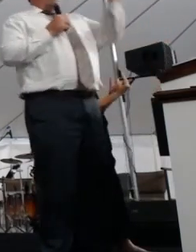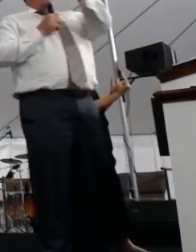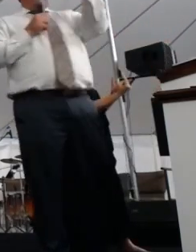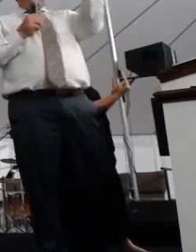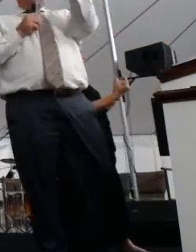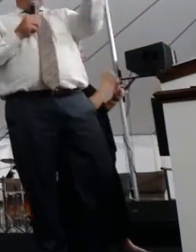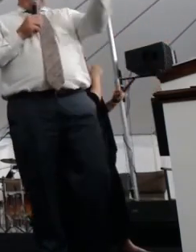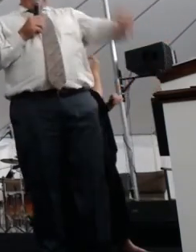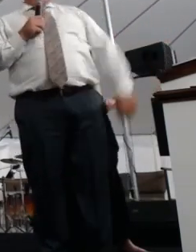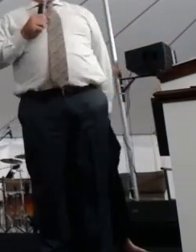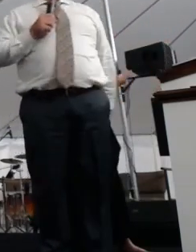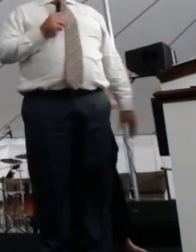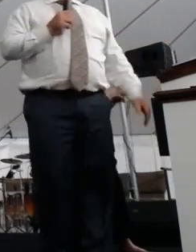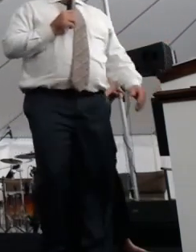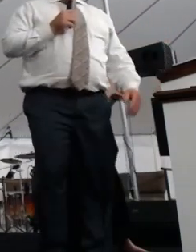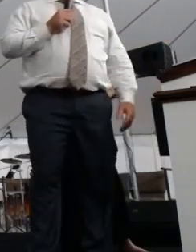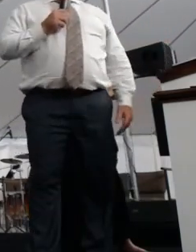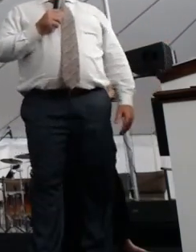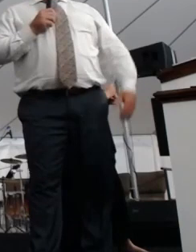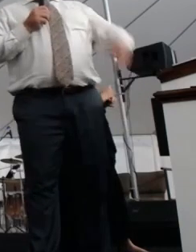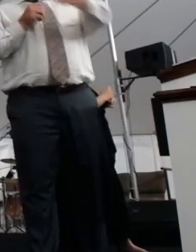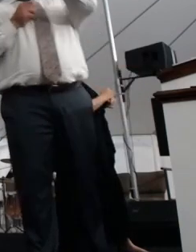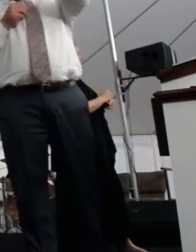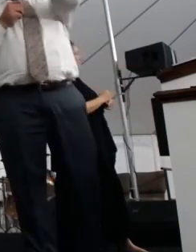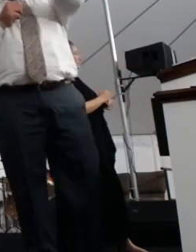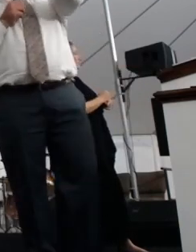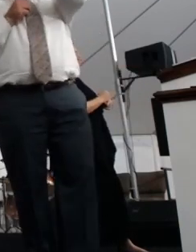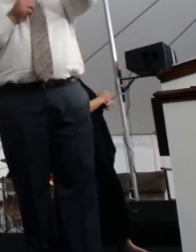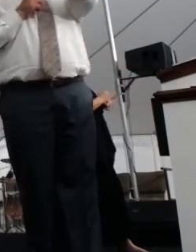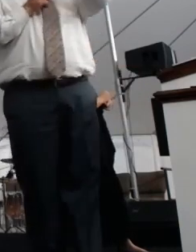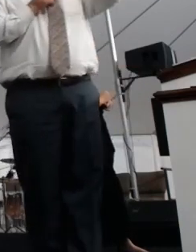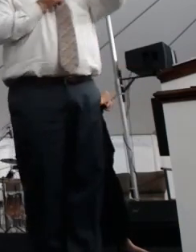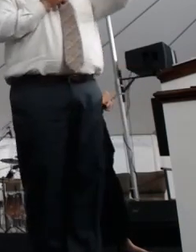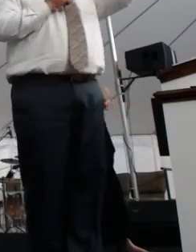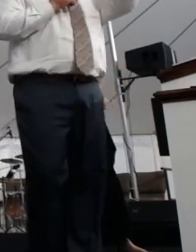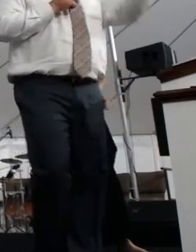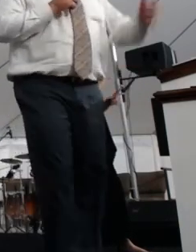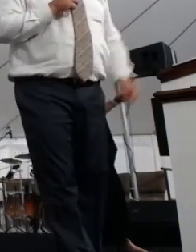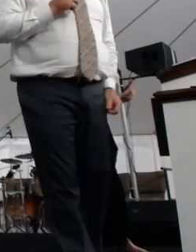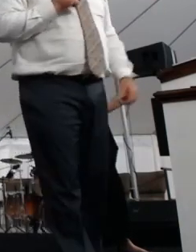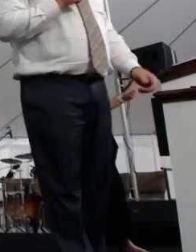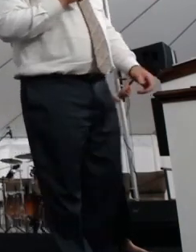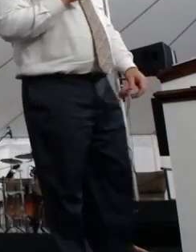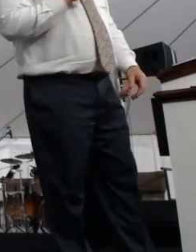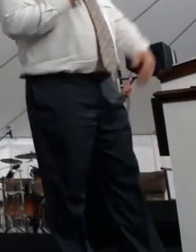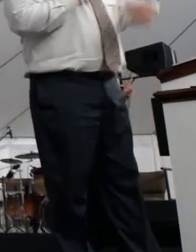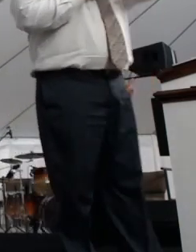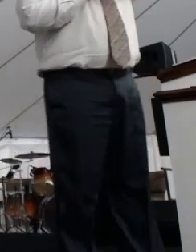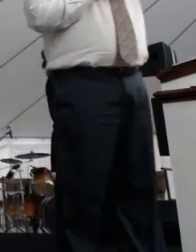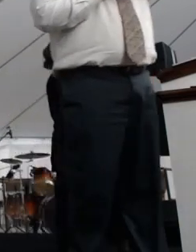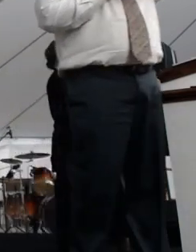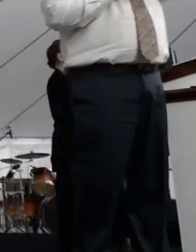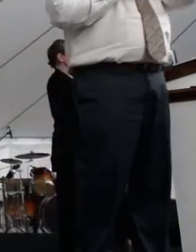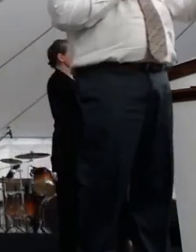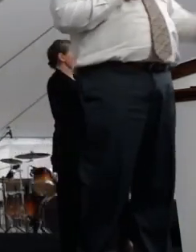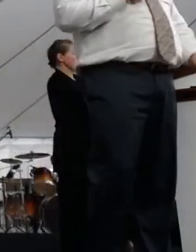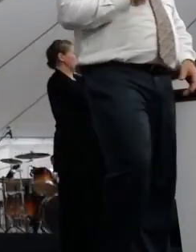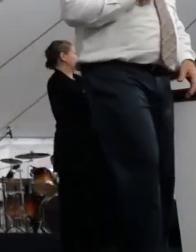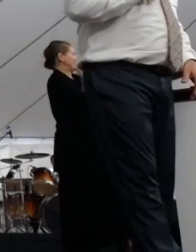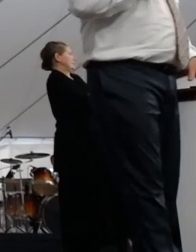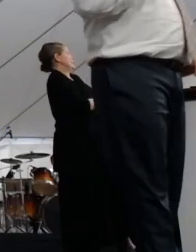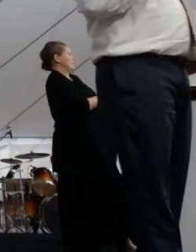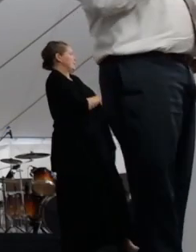You're not seeing things right. You're not, your perception's wrong. You're not seeing yourself